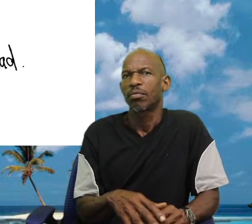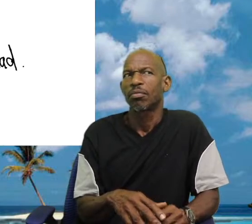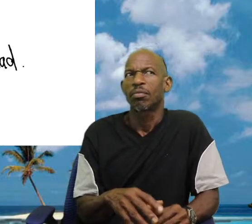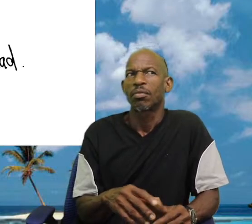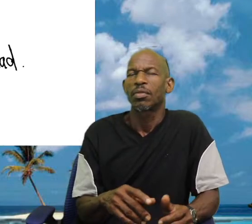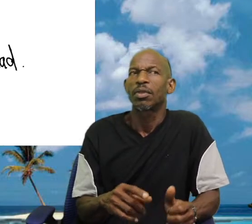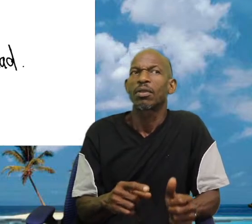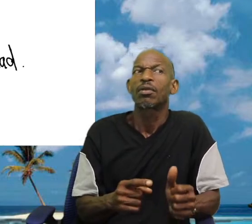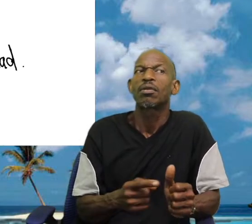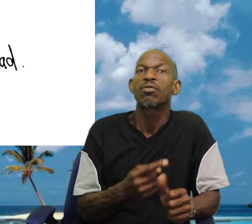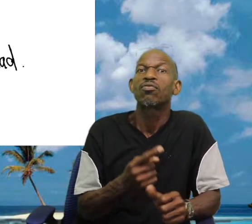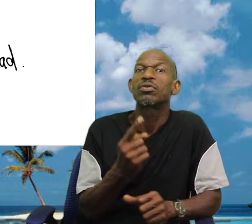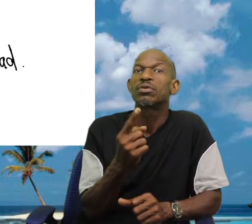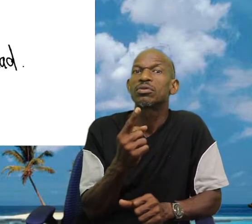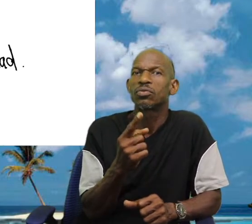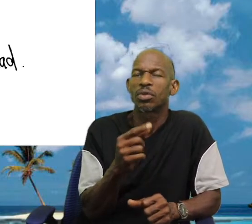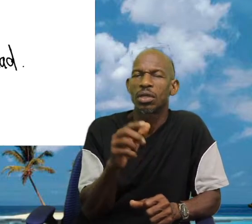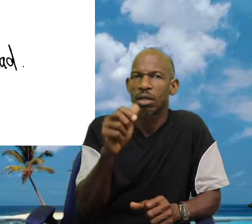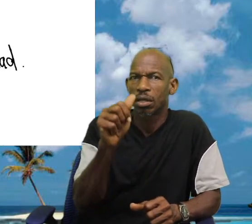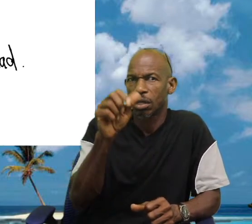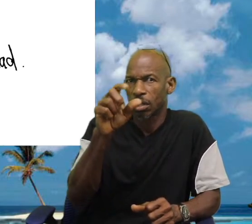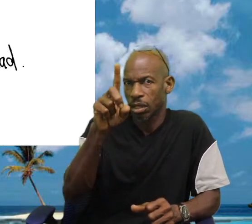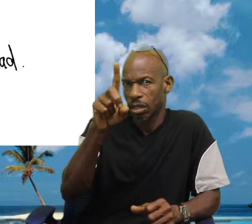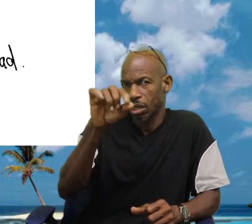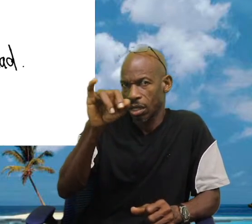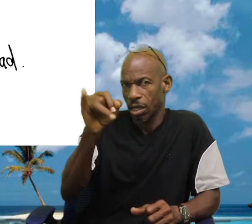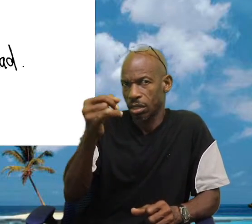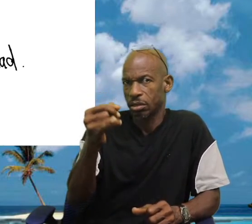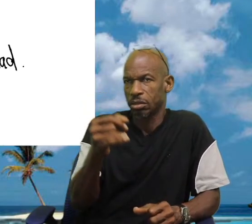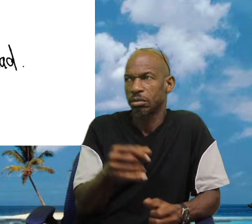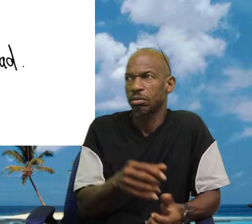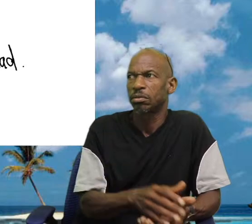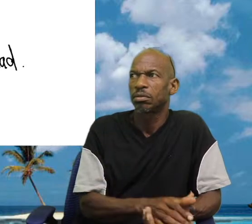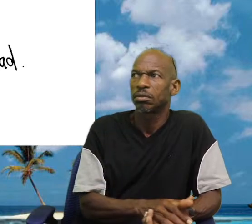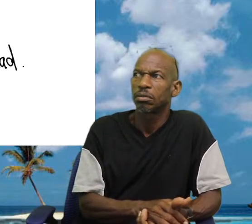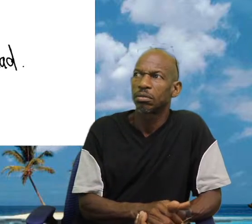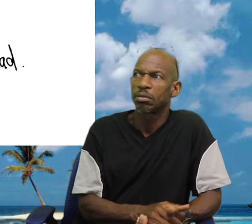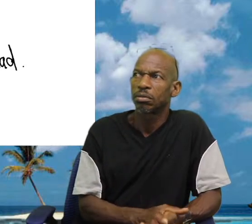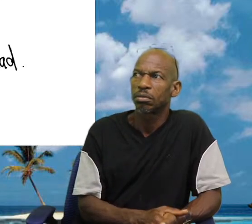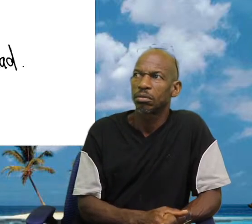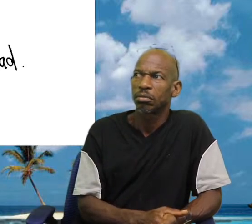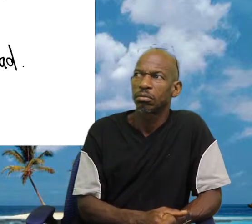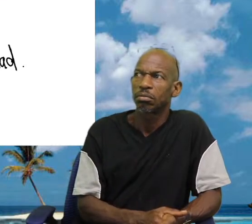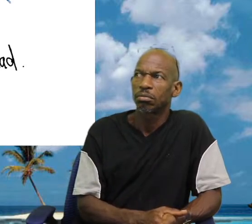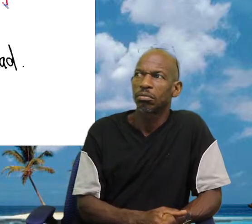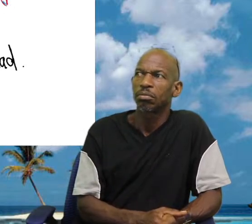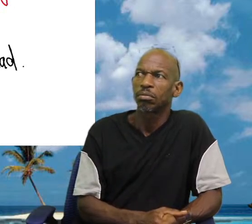an adjective at the end. This here is an adjective.